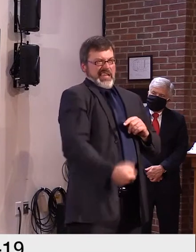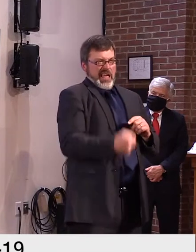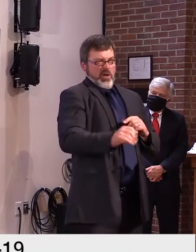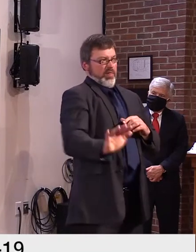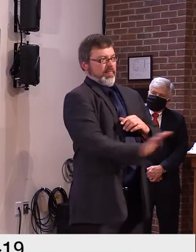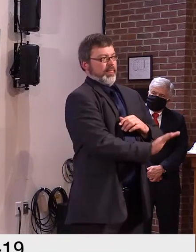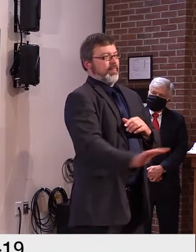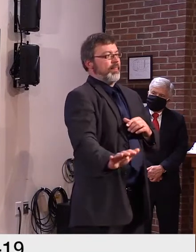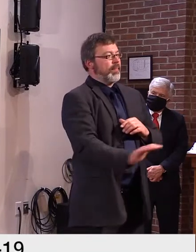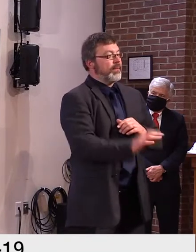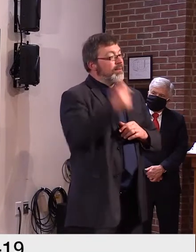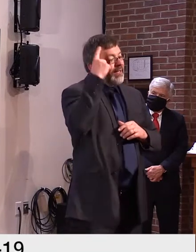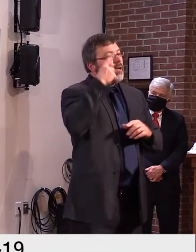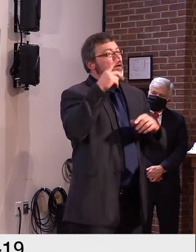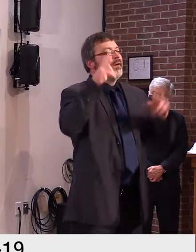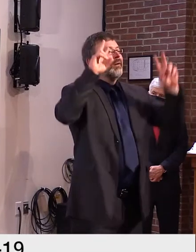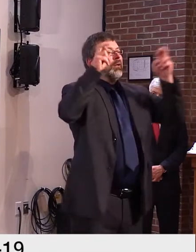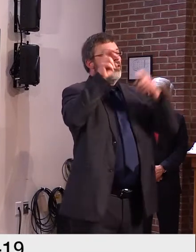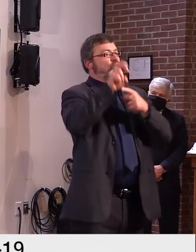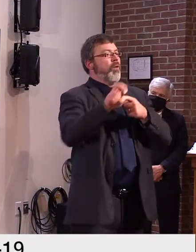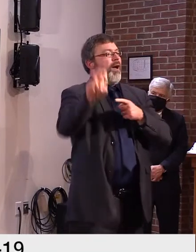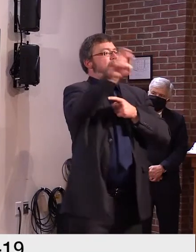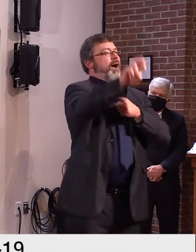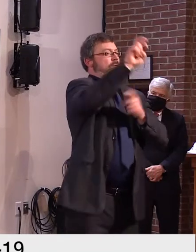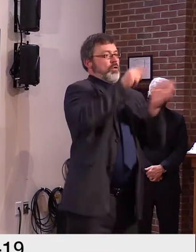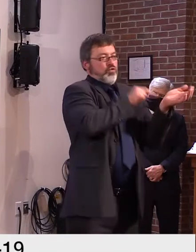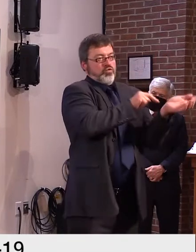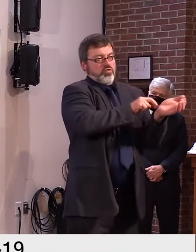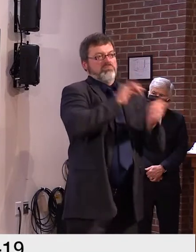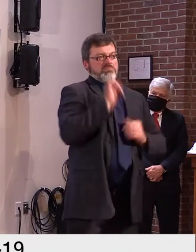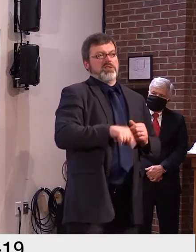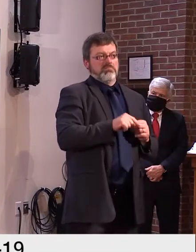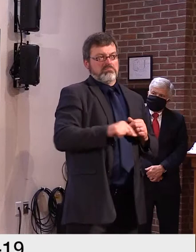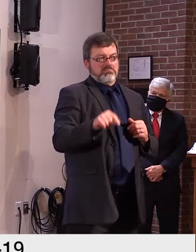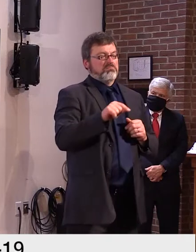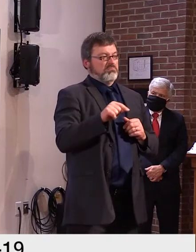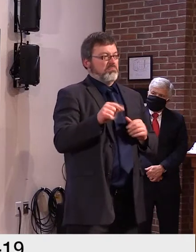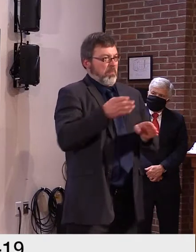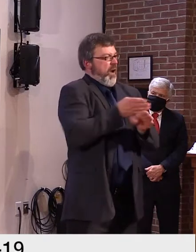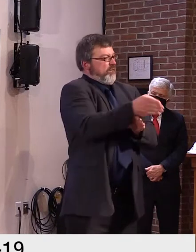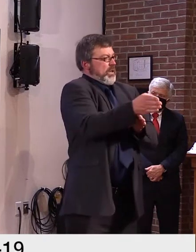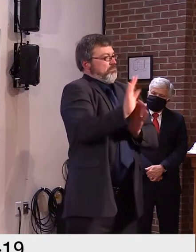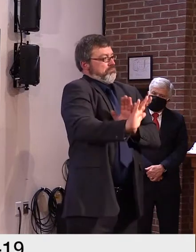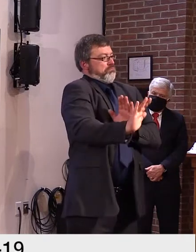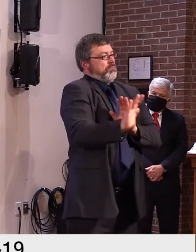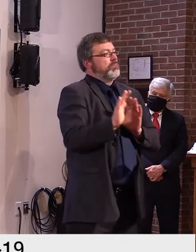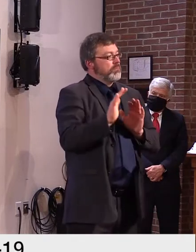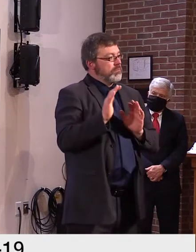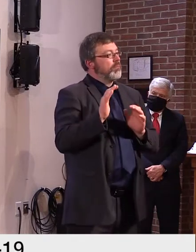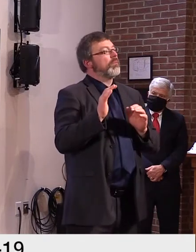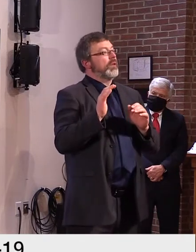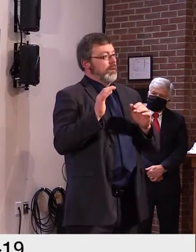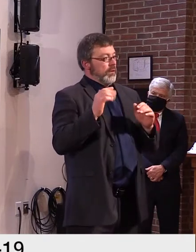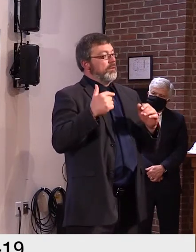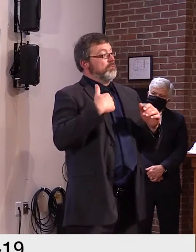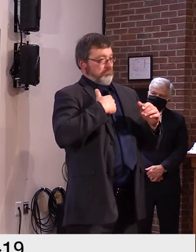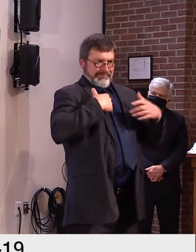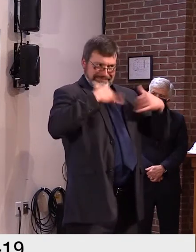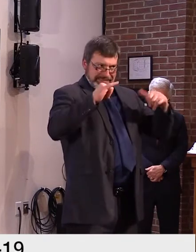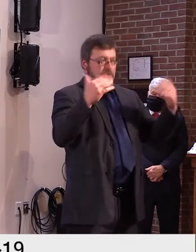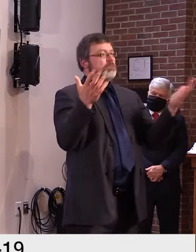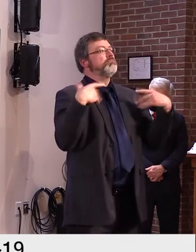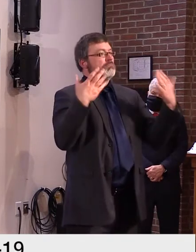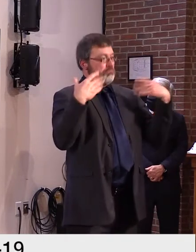And they've on their own elected to do a day zero and day seven testing protocol for such